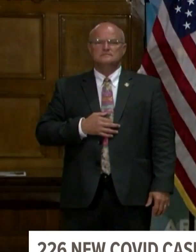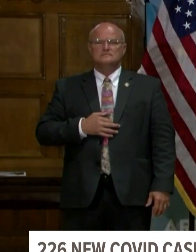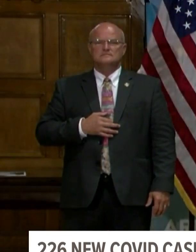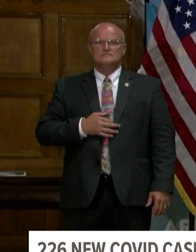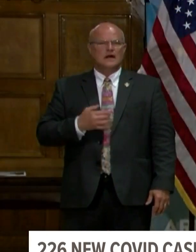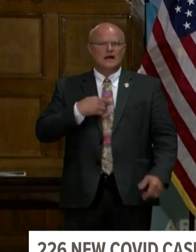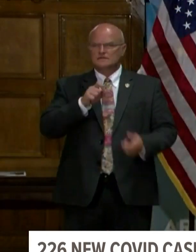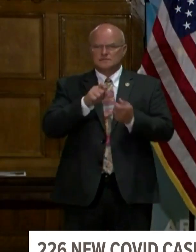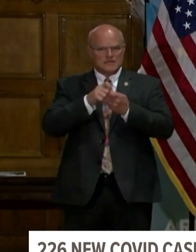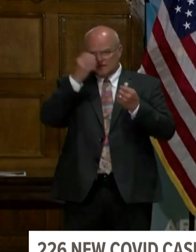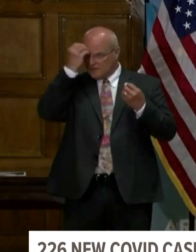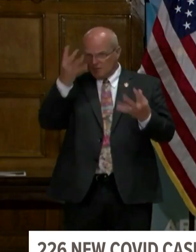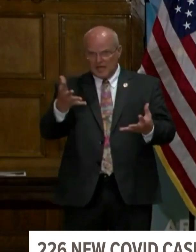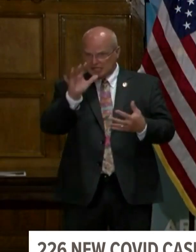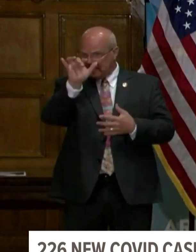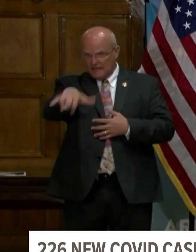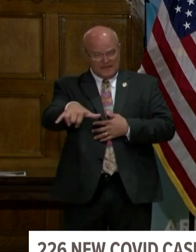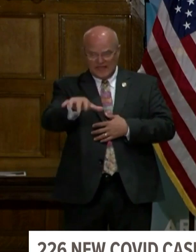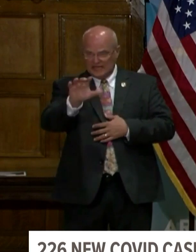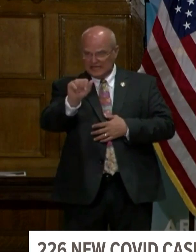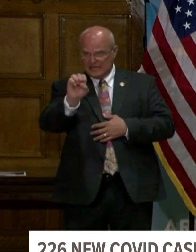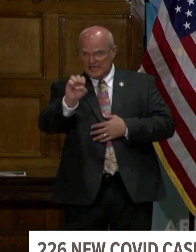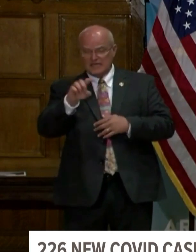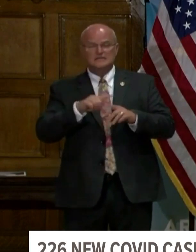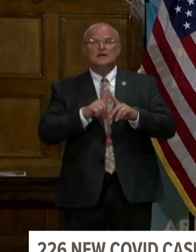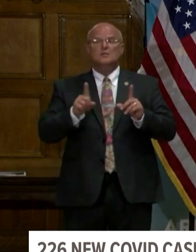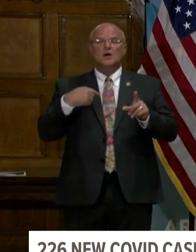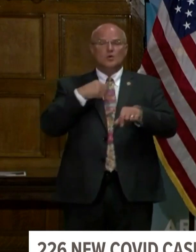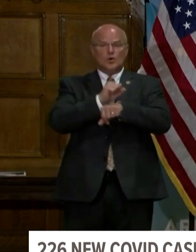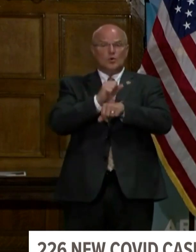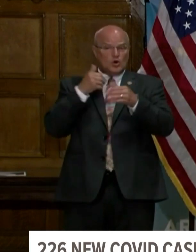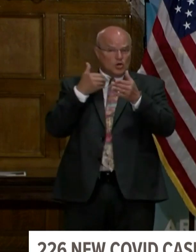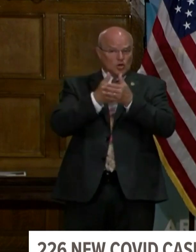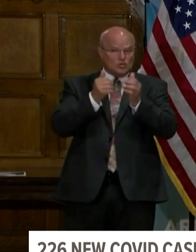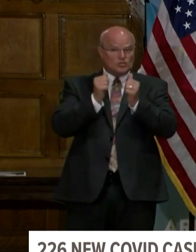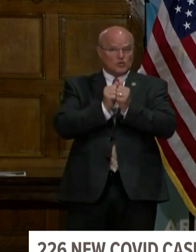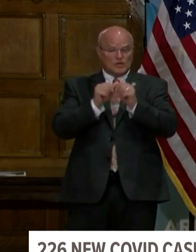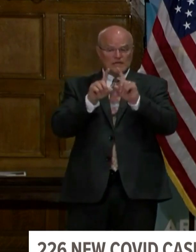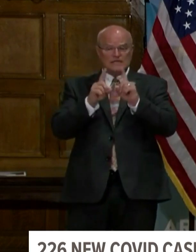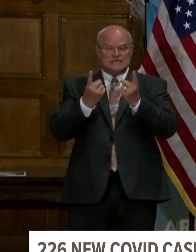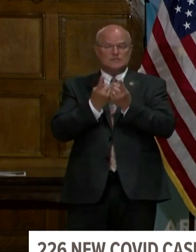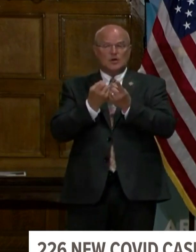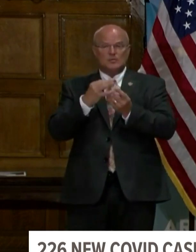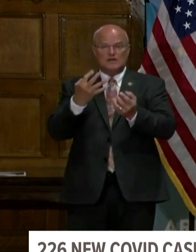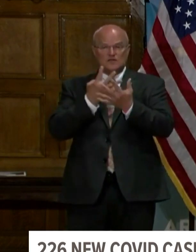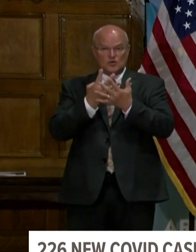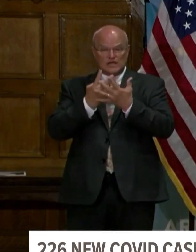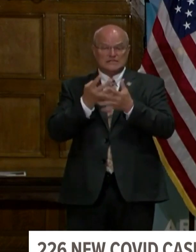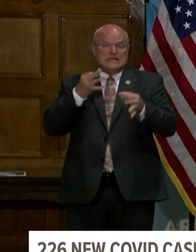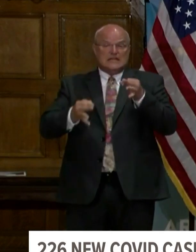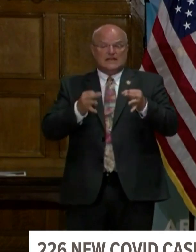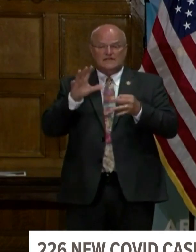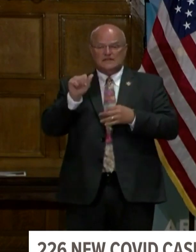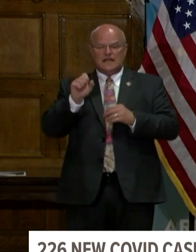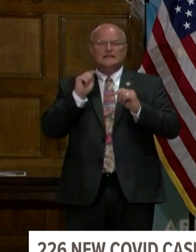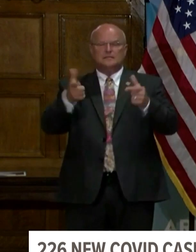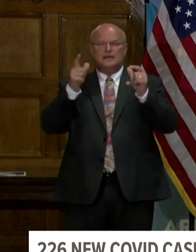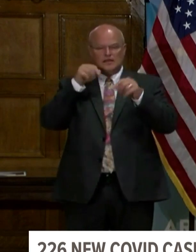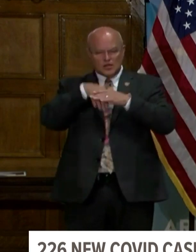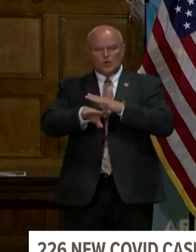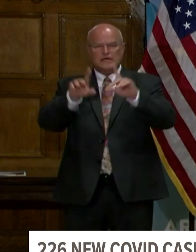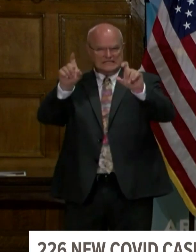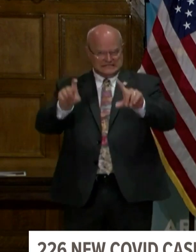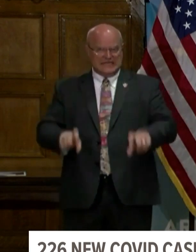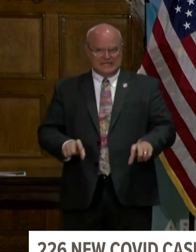I don't have any specific information on that case, but we're working very closely with Department of Corrections. Whenever there's a case, we immediately go in